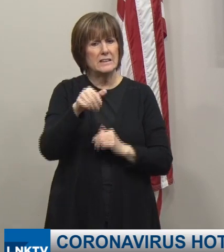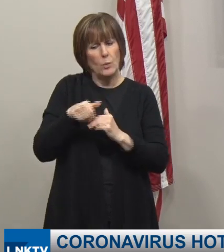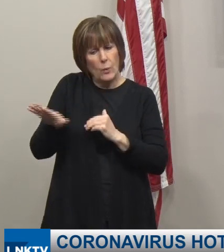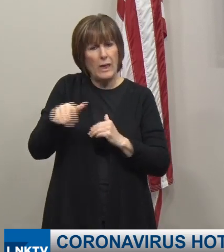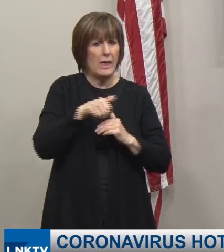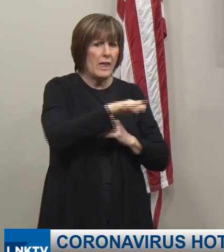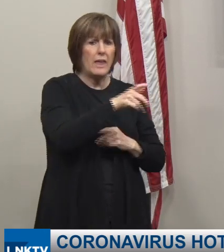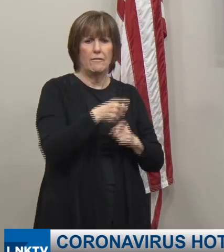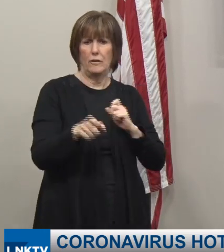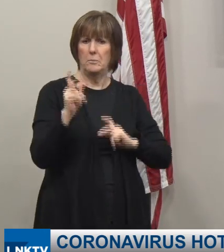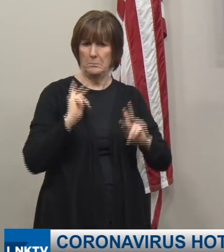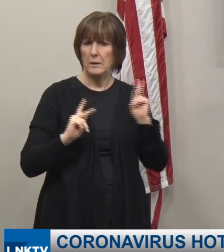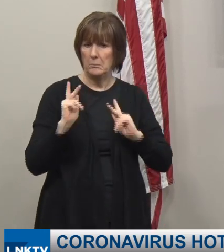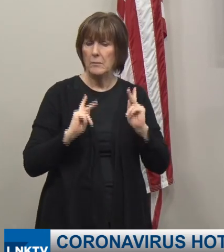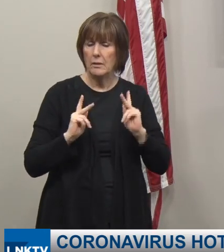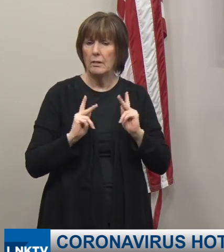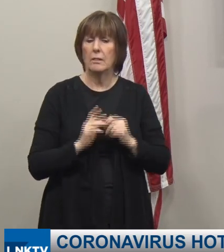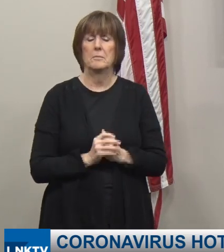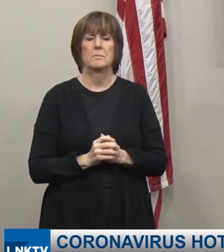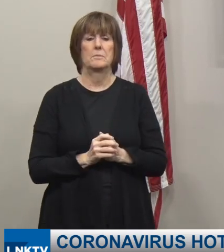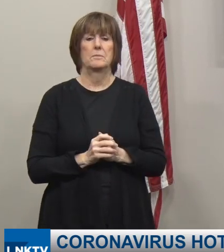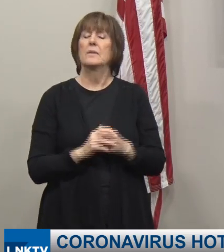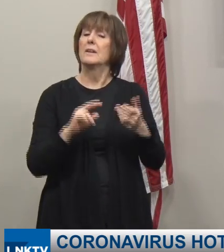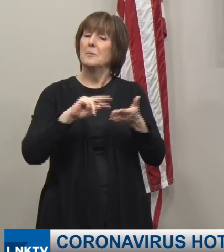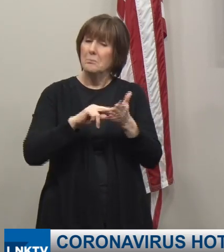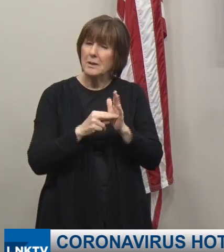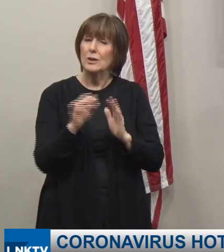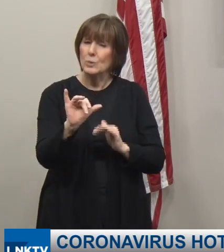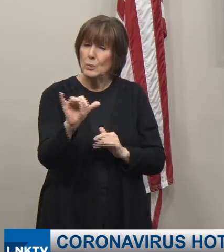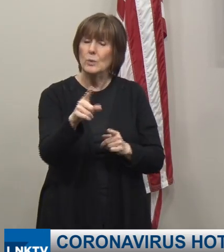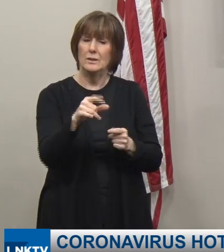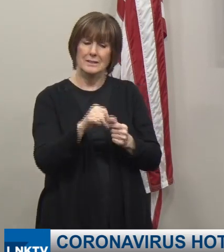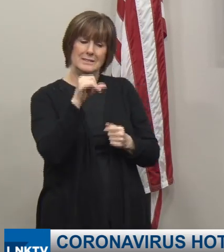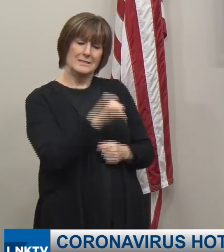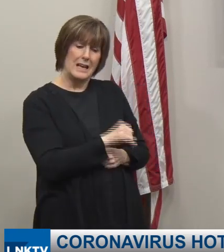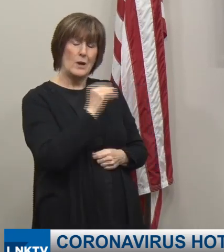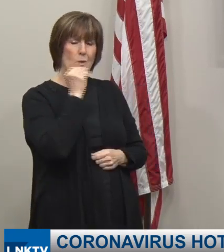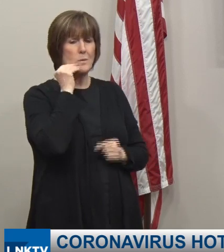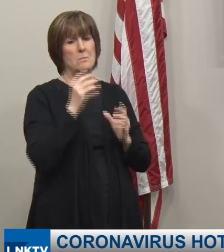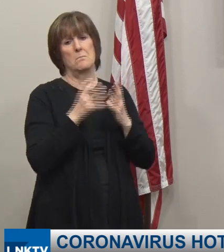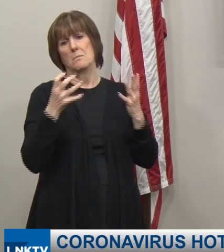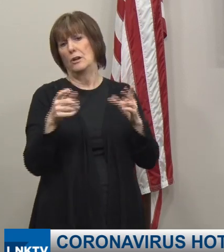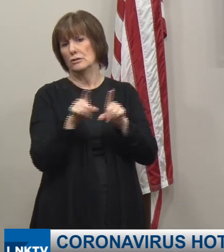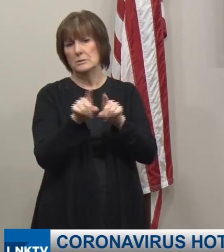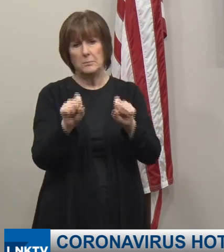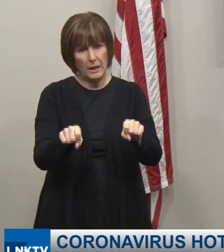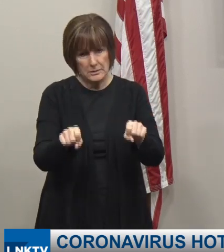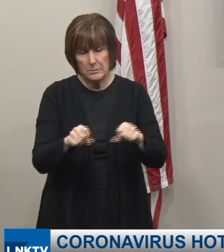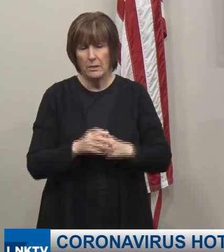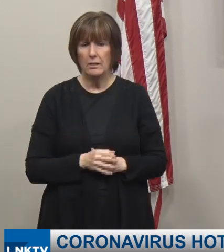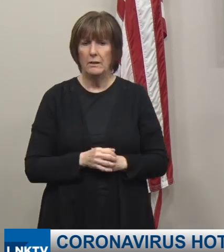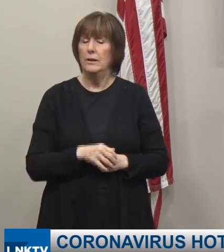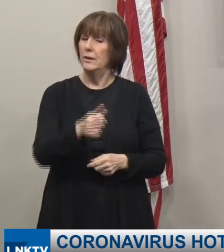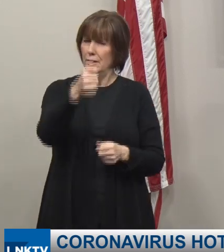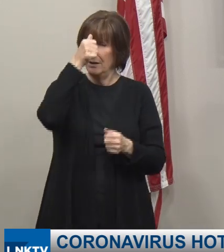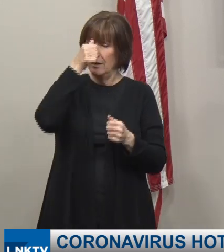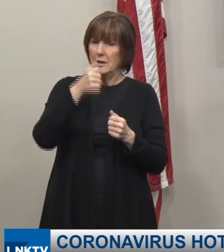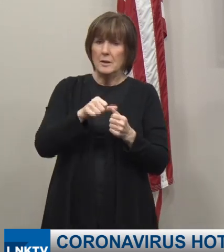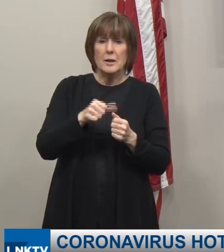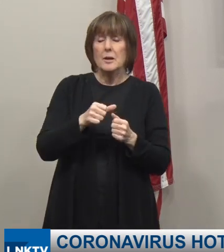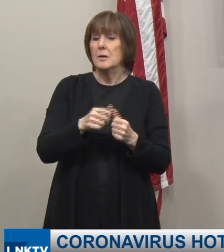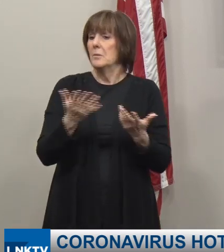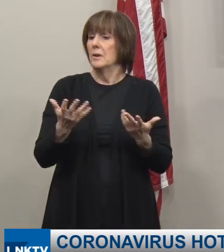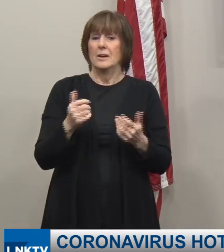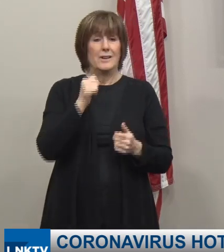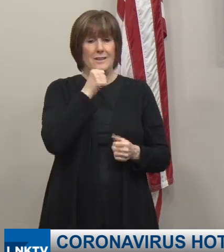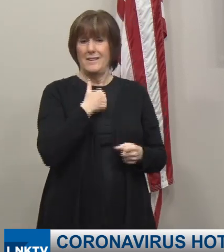around other folks. It also means staying home as much as possible. In the absence of